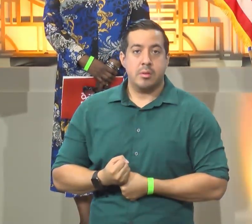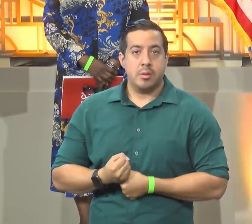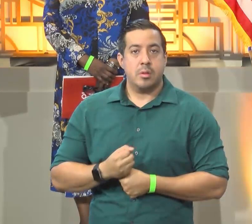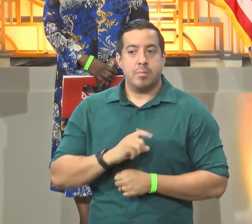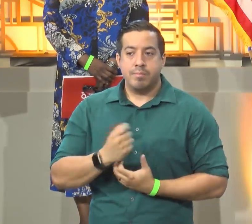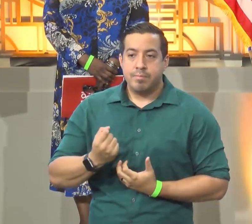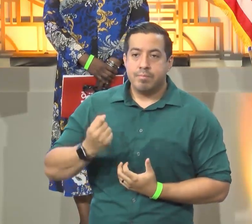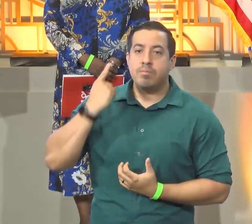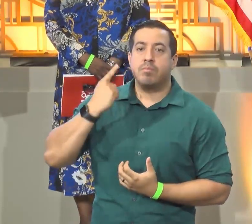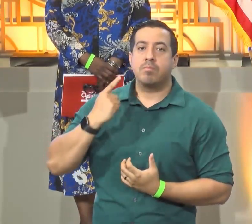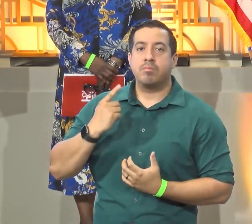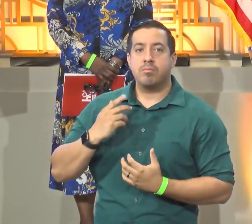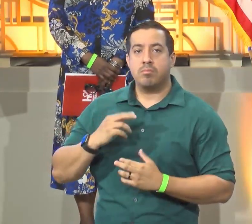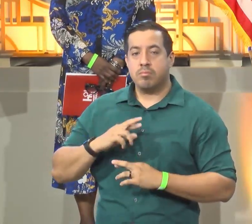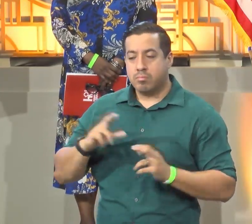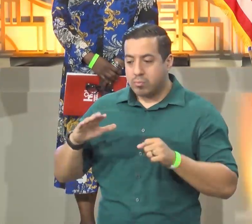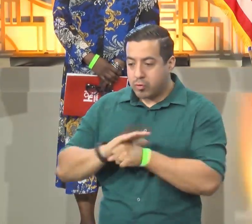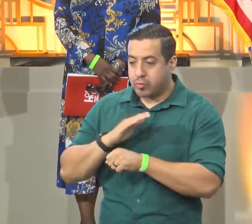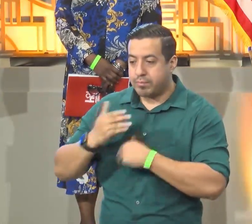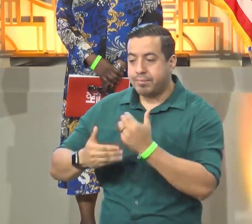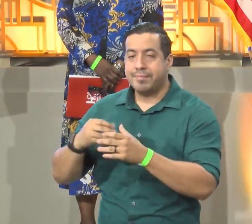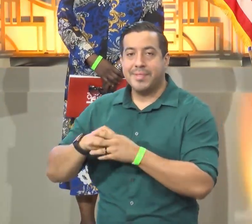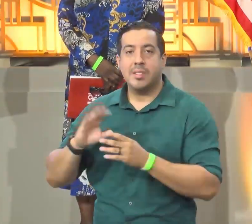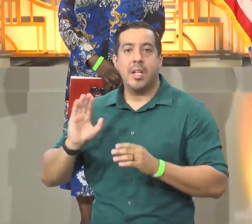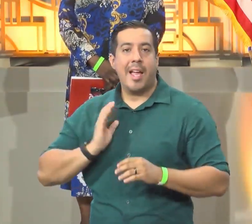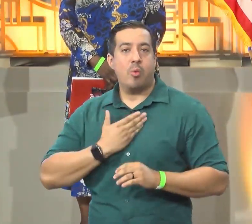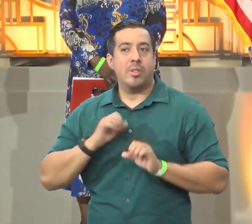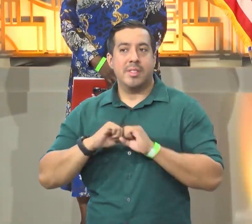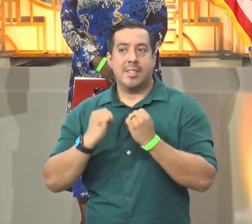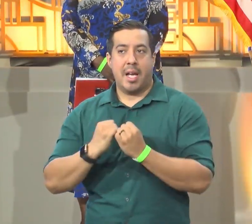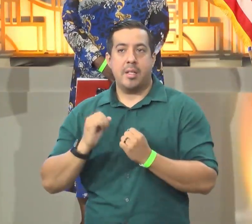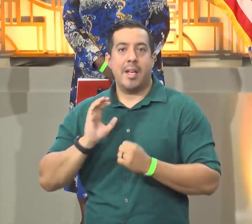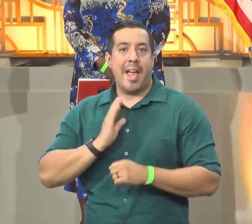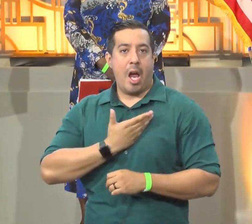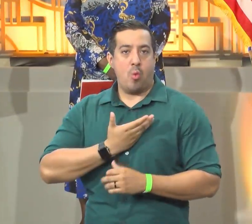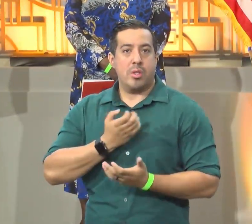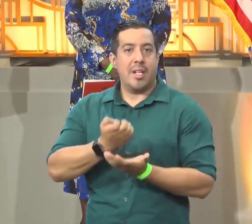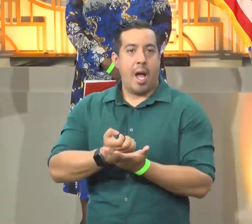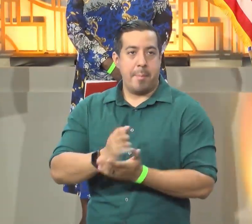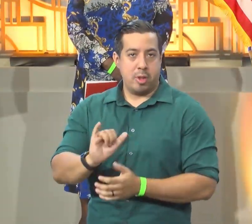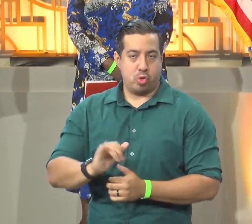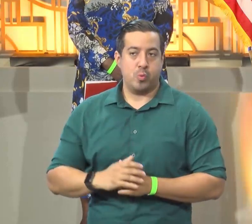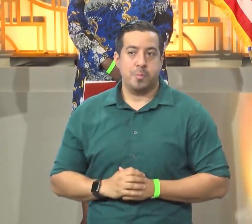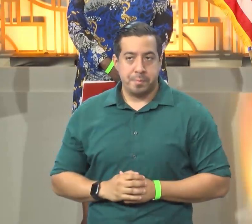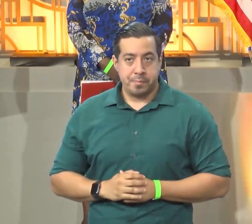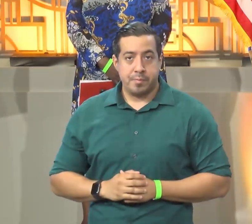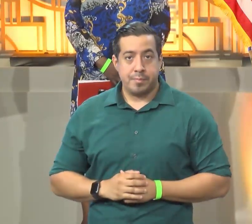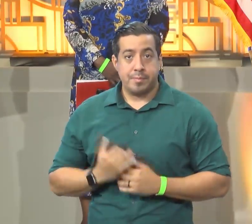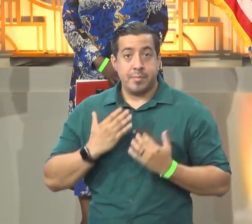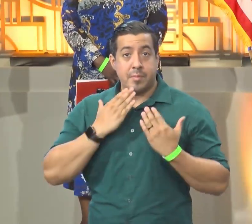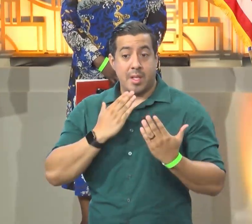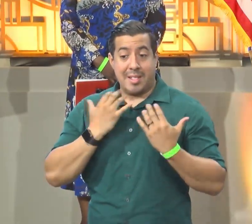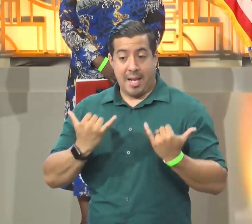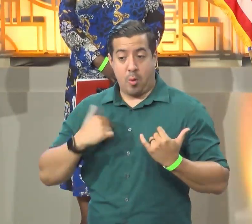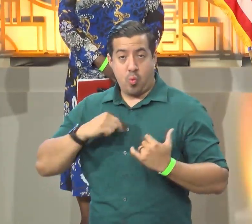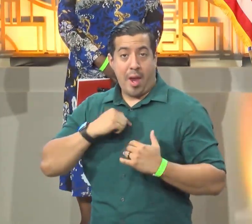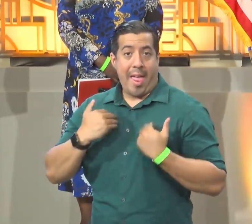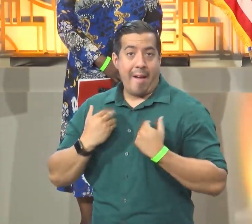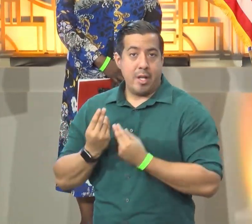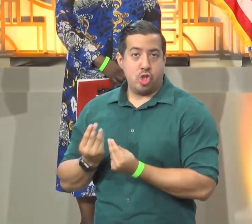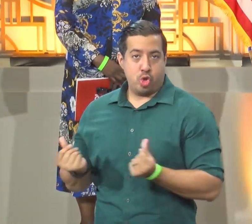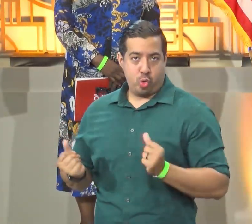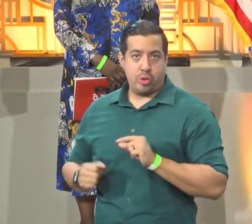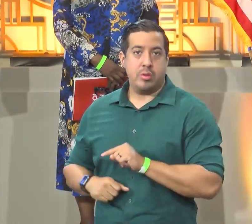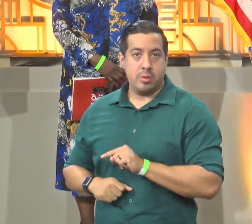competence to engage fully in our society and economy. Thankfully, we have a solution.